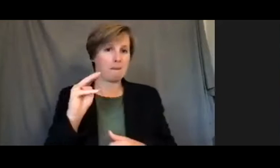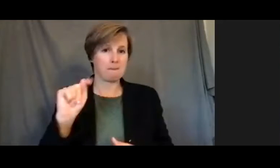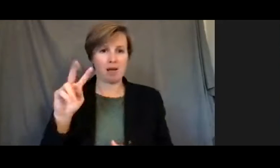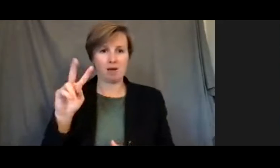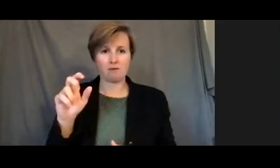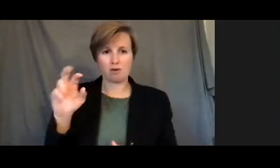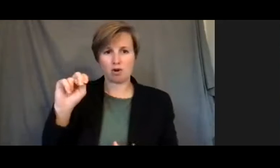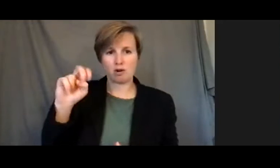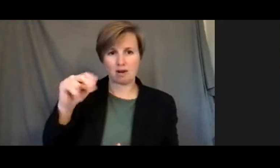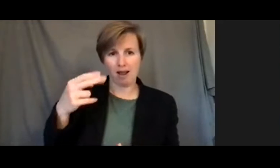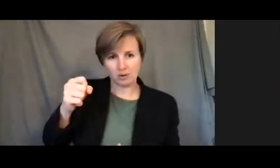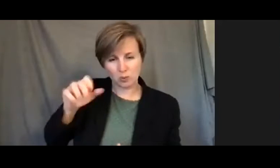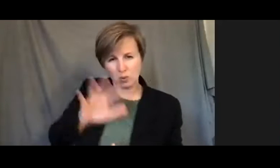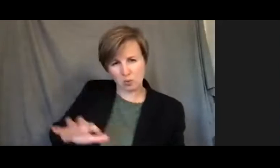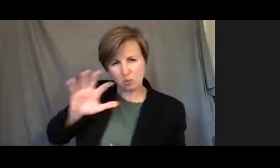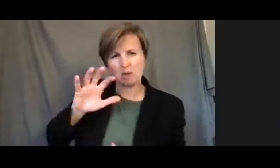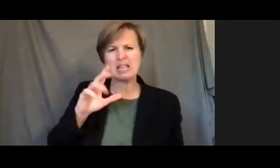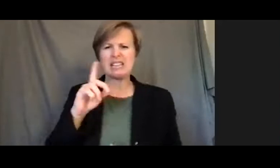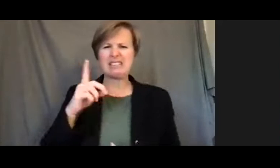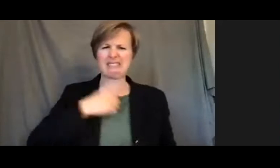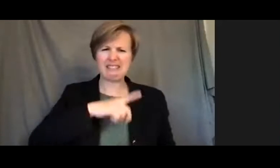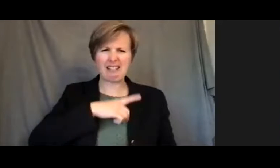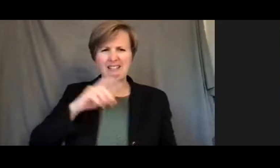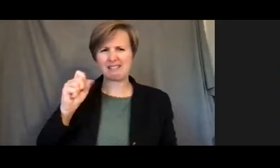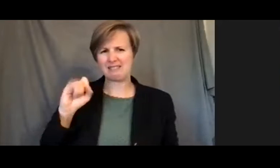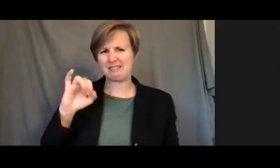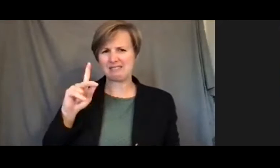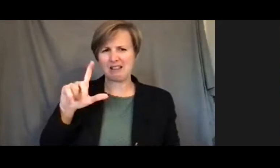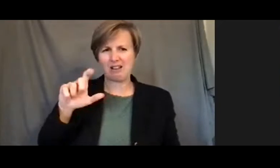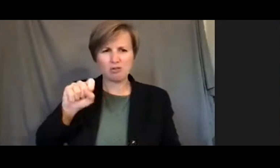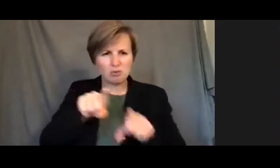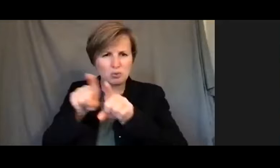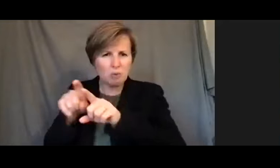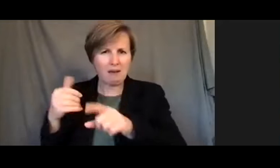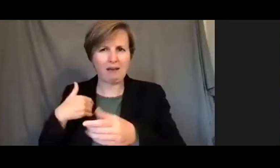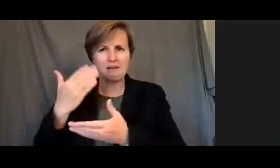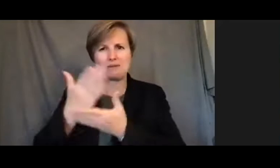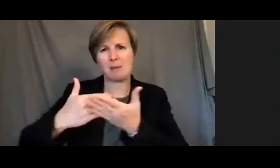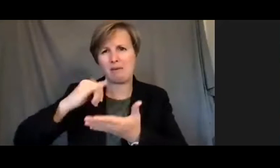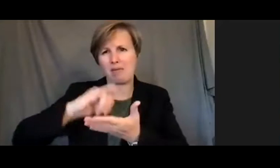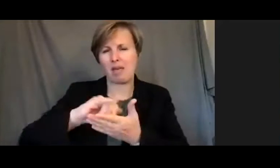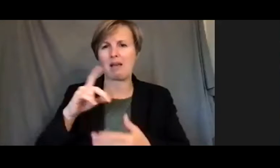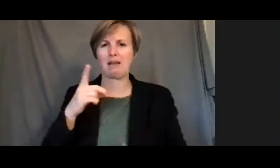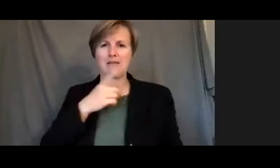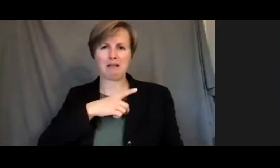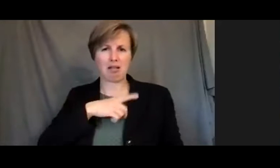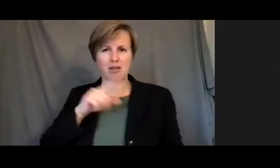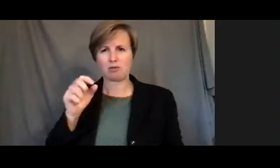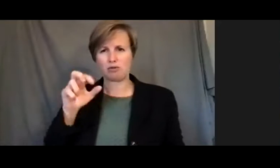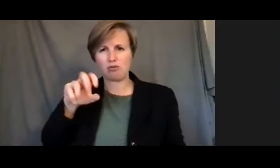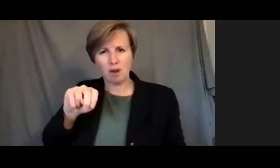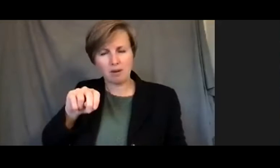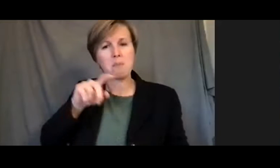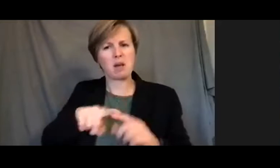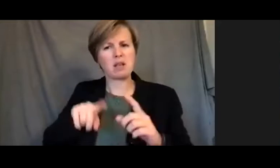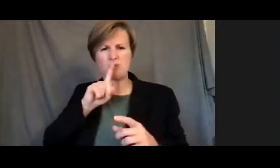are Delegate Sickles has some of that as well, and Delegate Tran has some too. For the most part, that it's a pretty